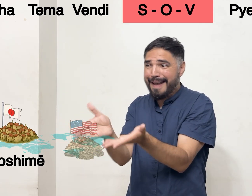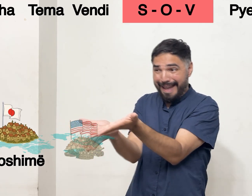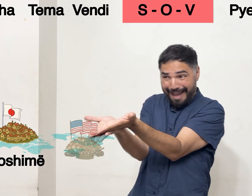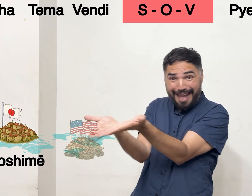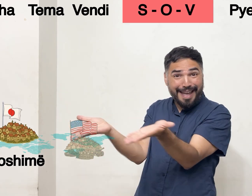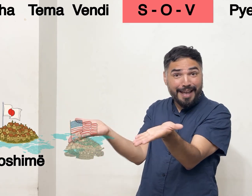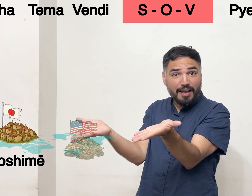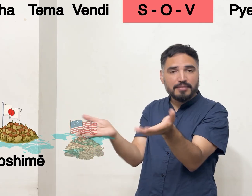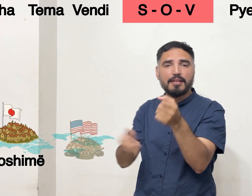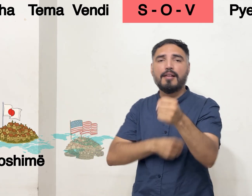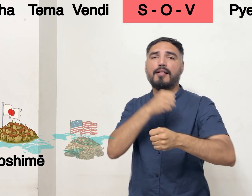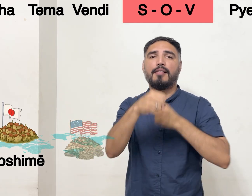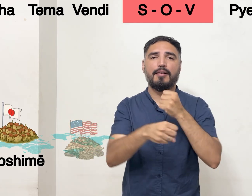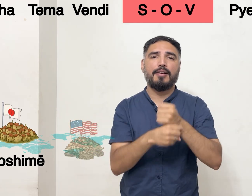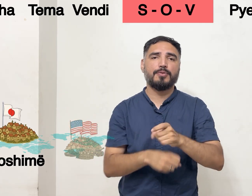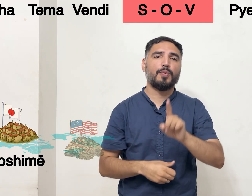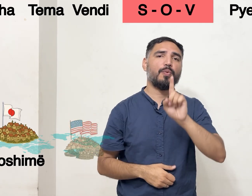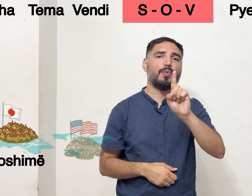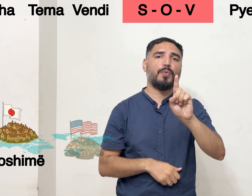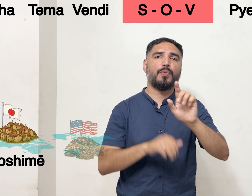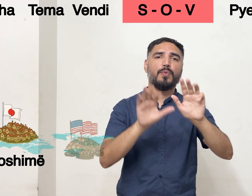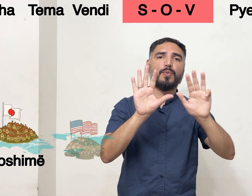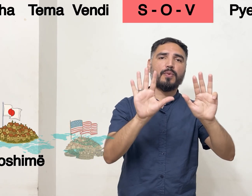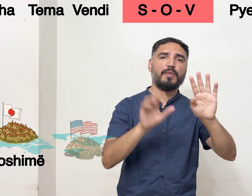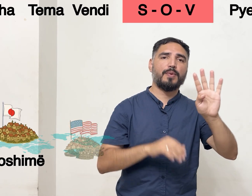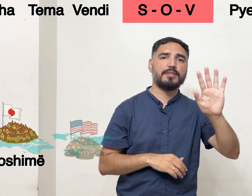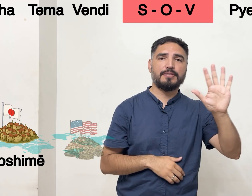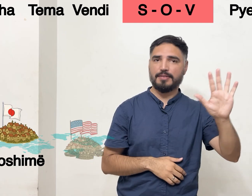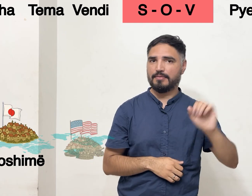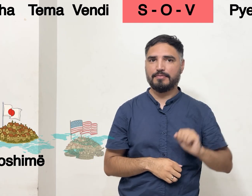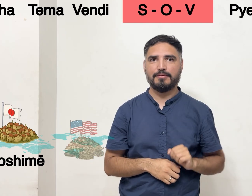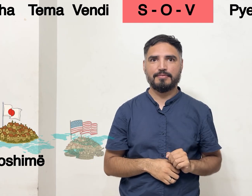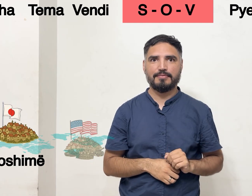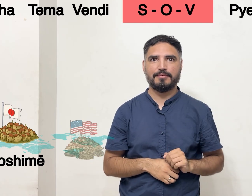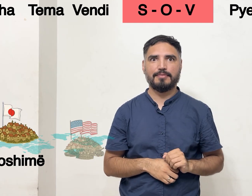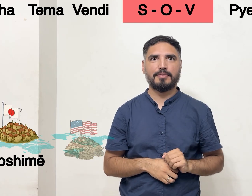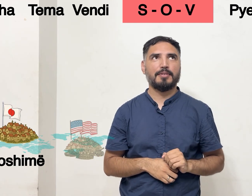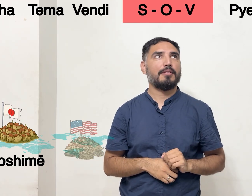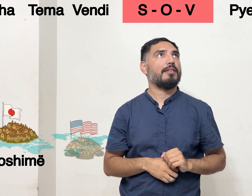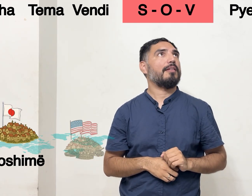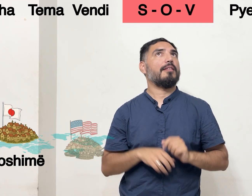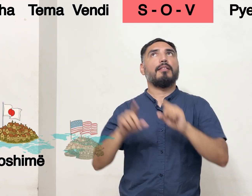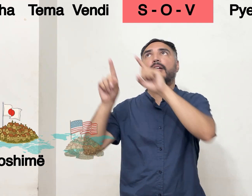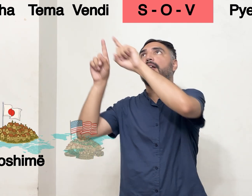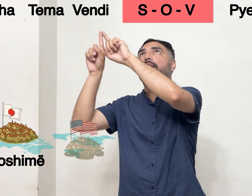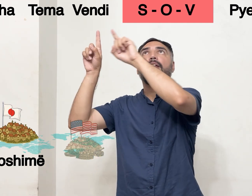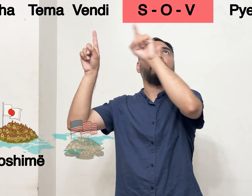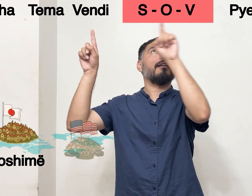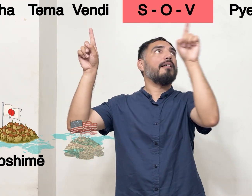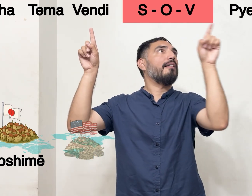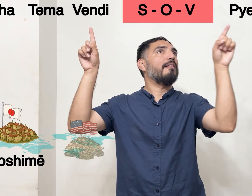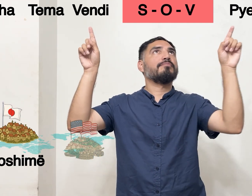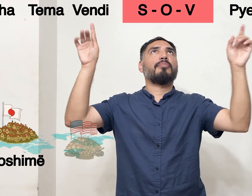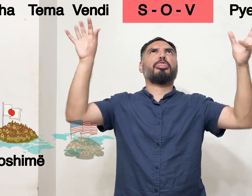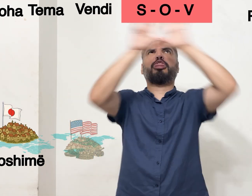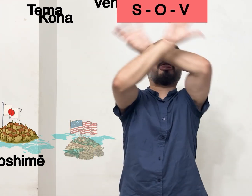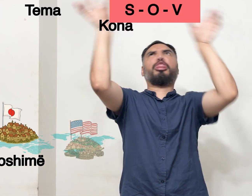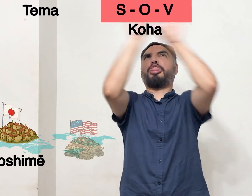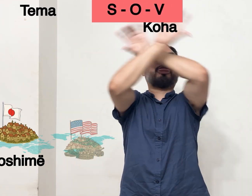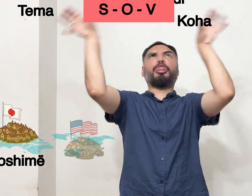The world event took place in 1945. If you notice, I changed the order, but it still